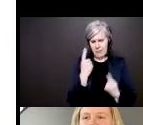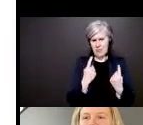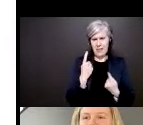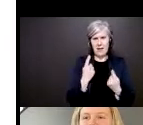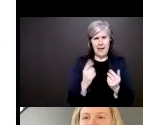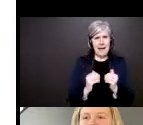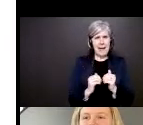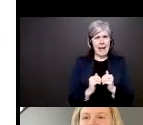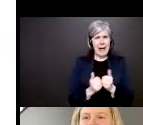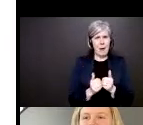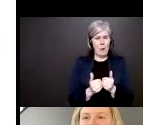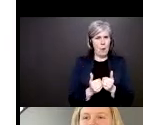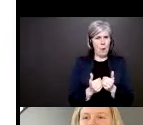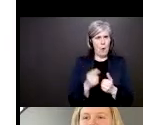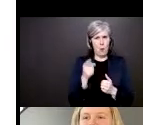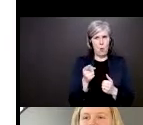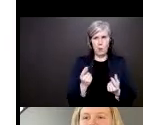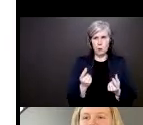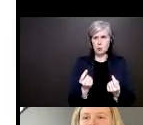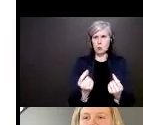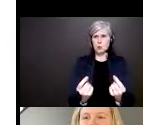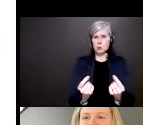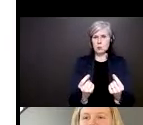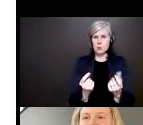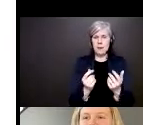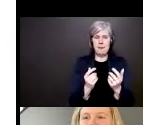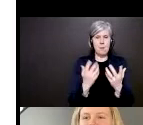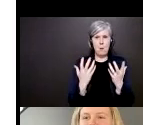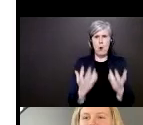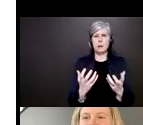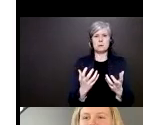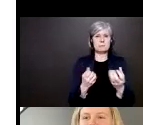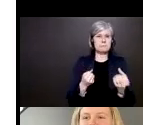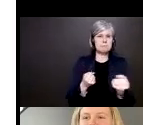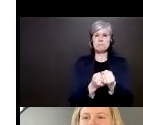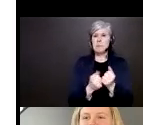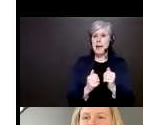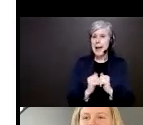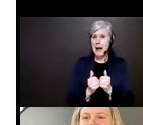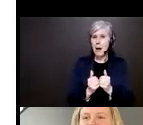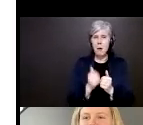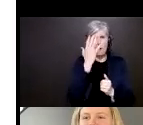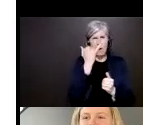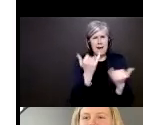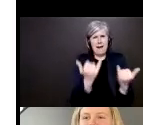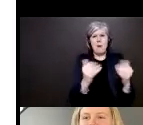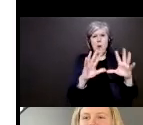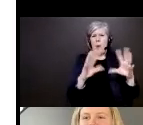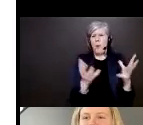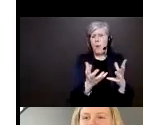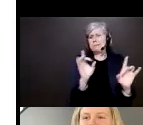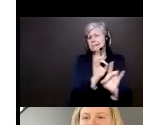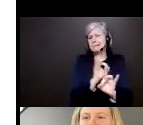and violence going on in it right now? Who do you want to be in it? And let's join together for those of us who believe we can